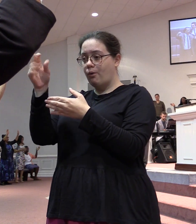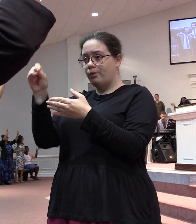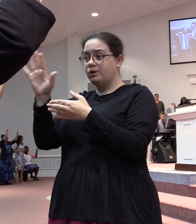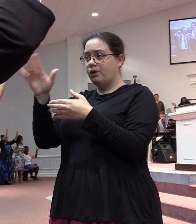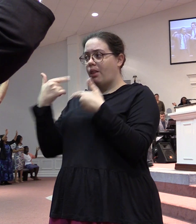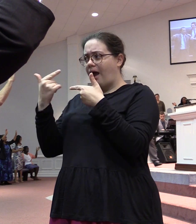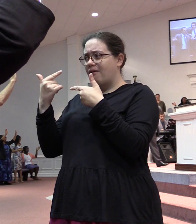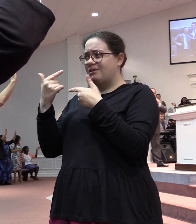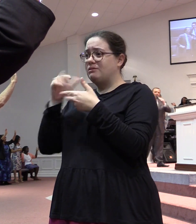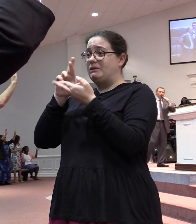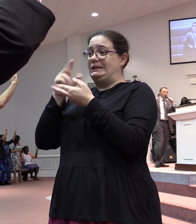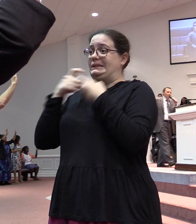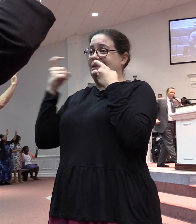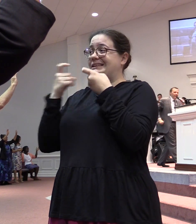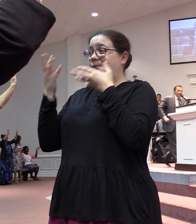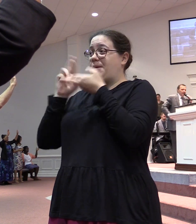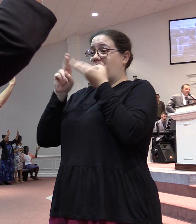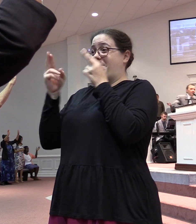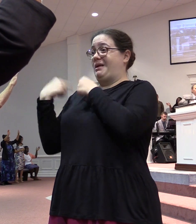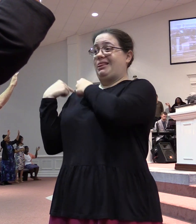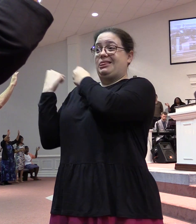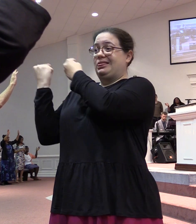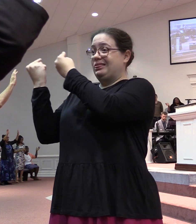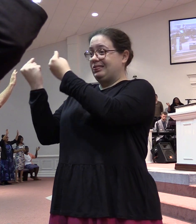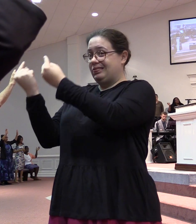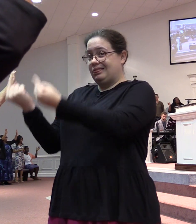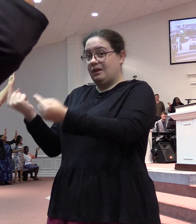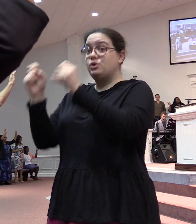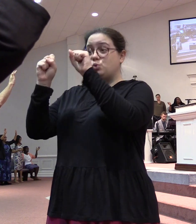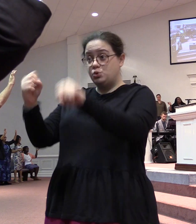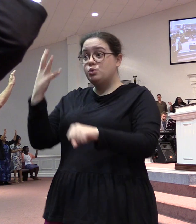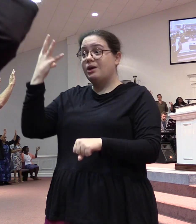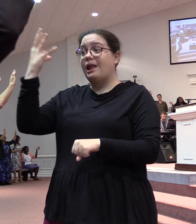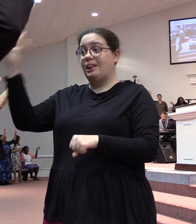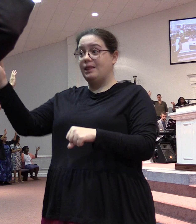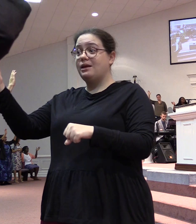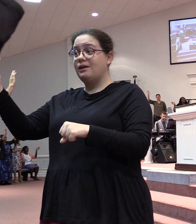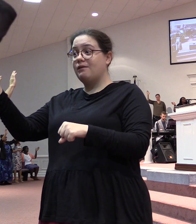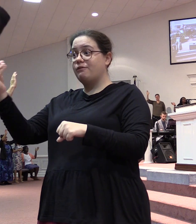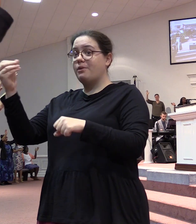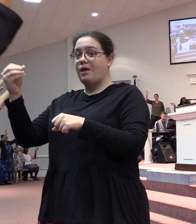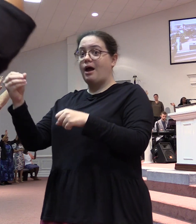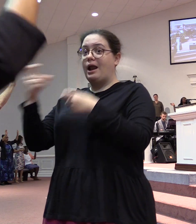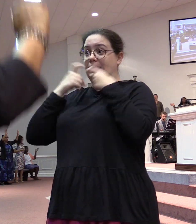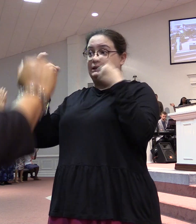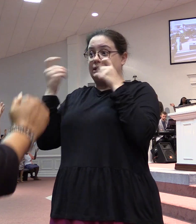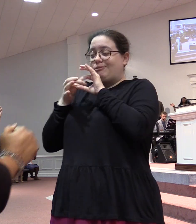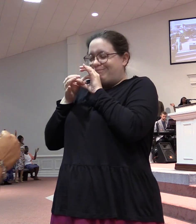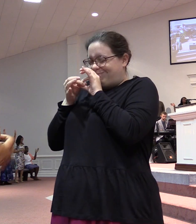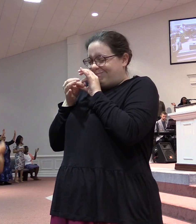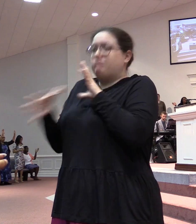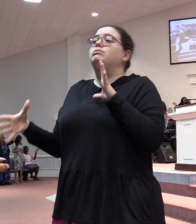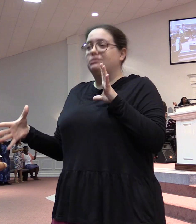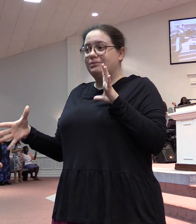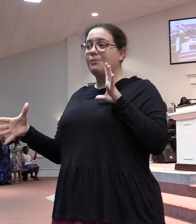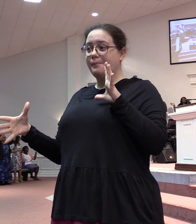of in a long time. You do not have to leave without that stronghold starting to be pulled down. The